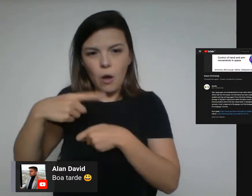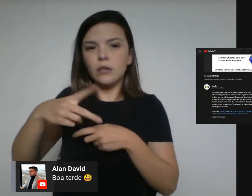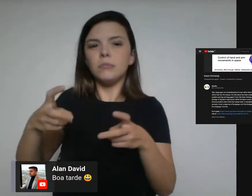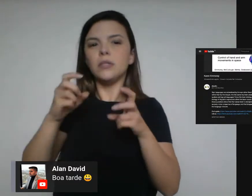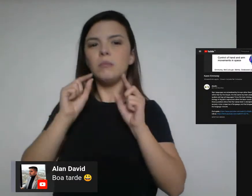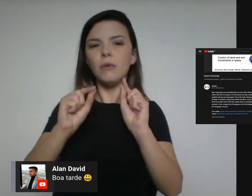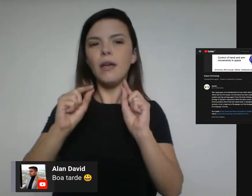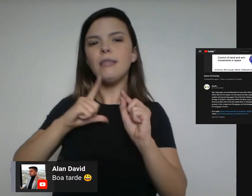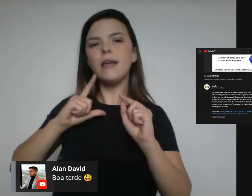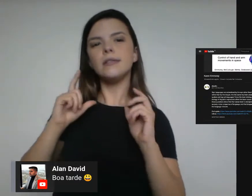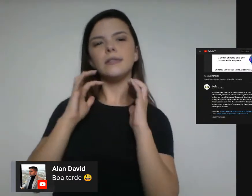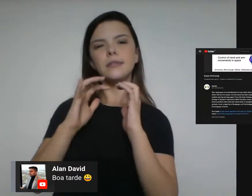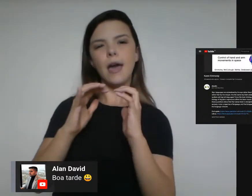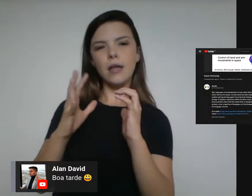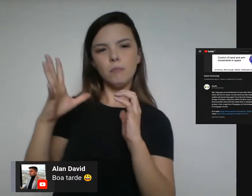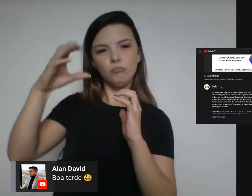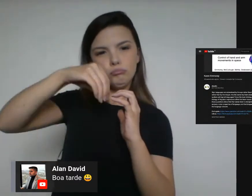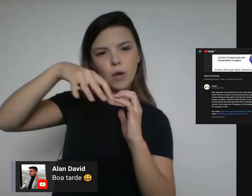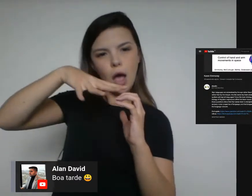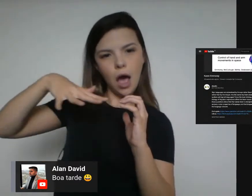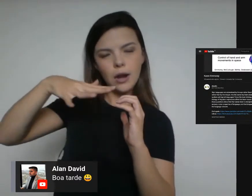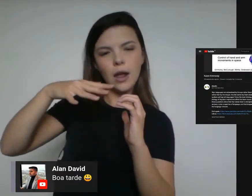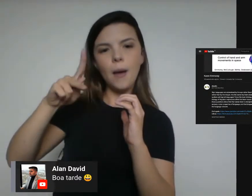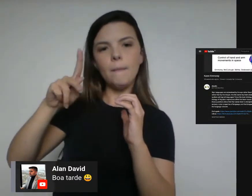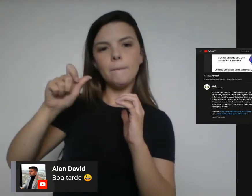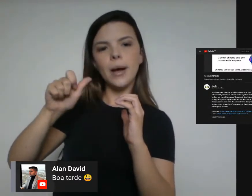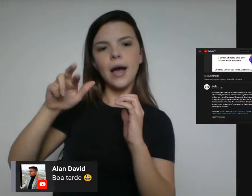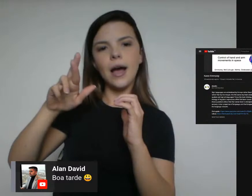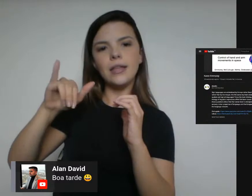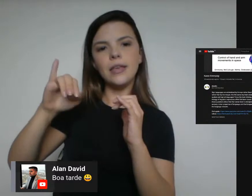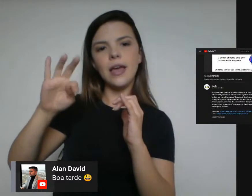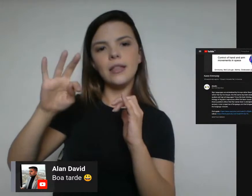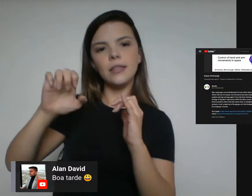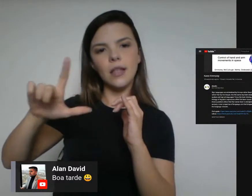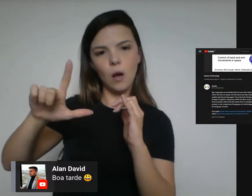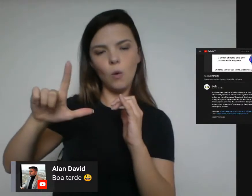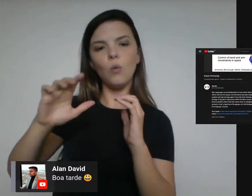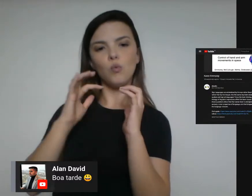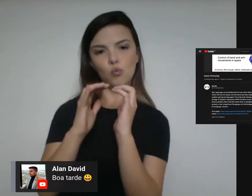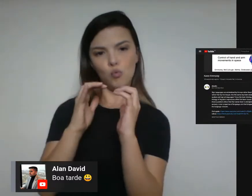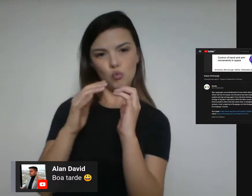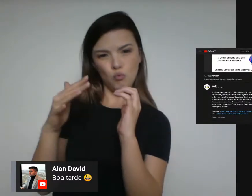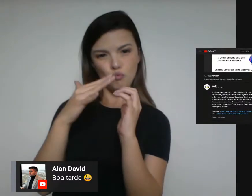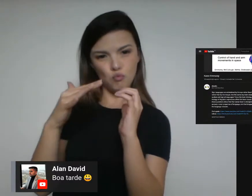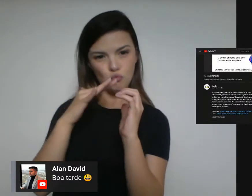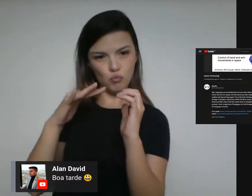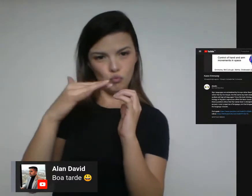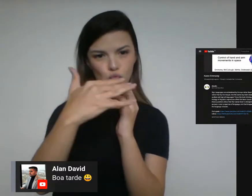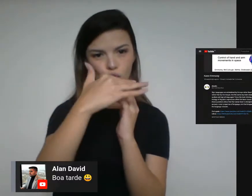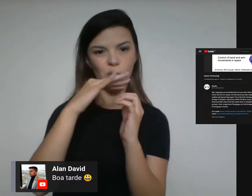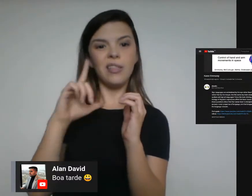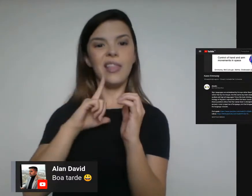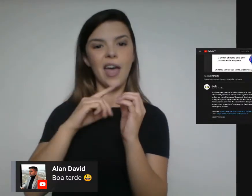parietal cortex, in superior and inferior parietal cortex. And this also makes sense